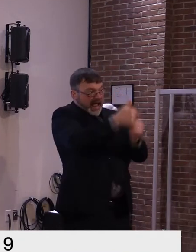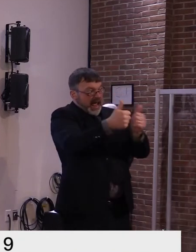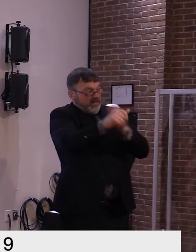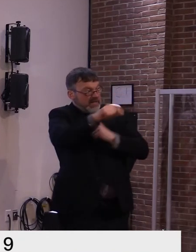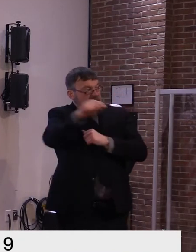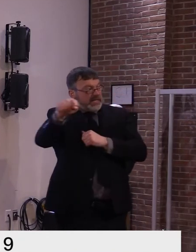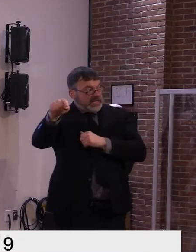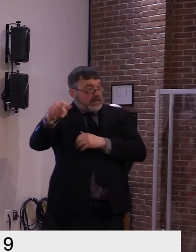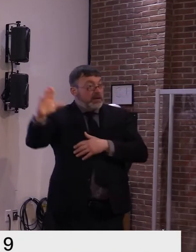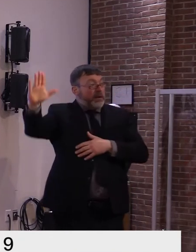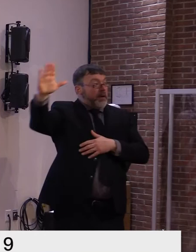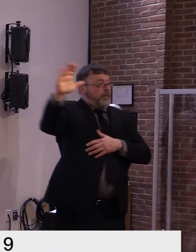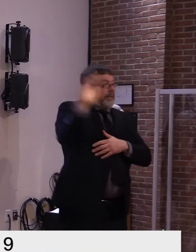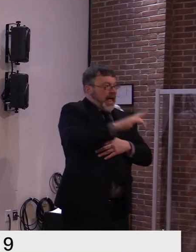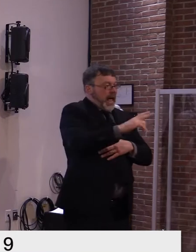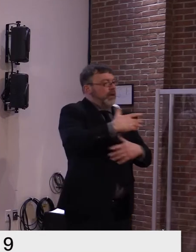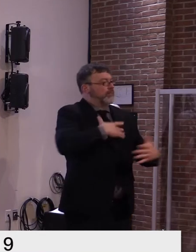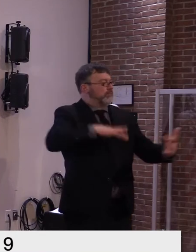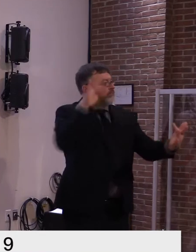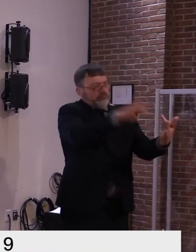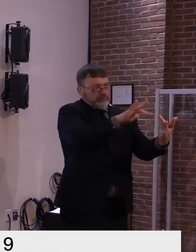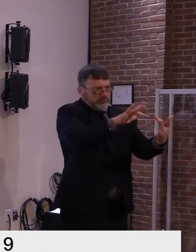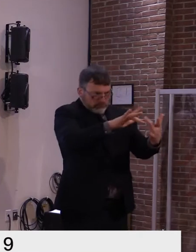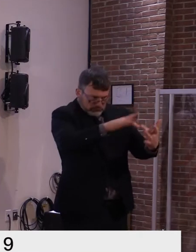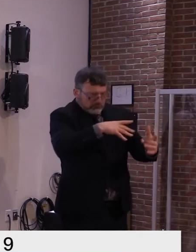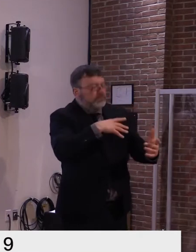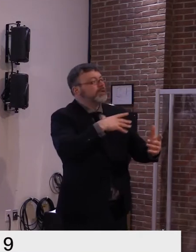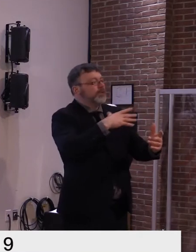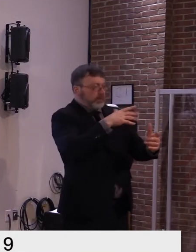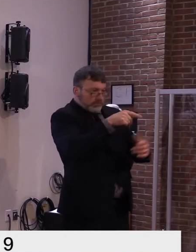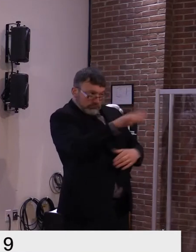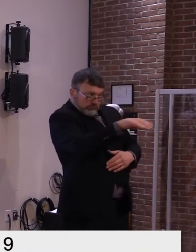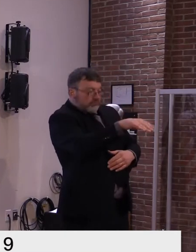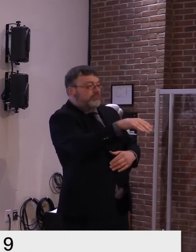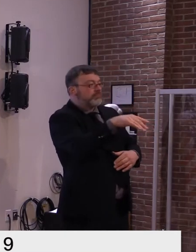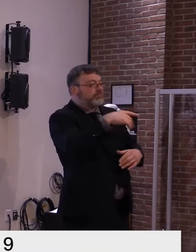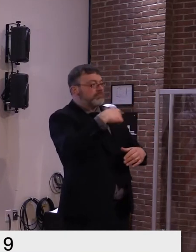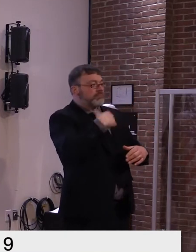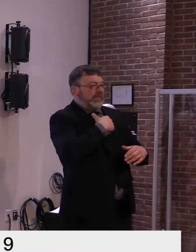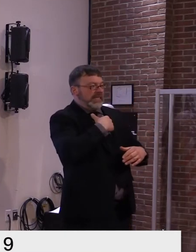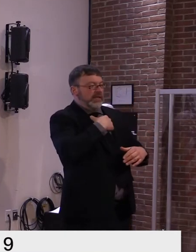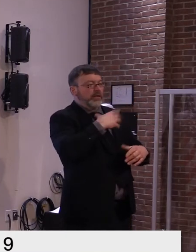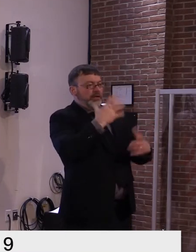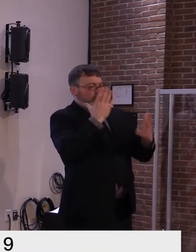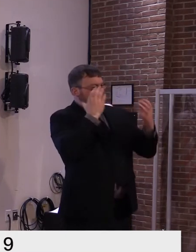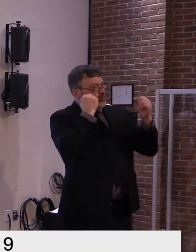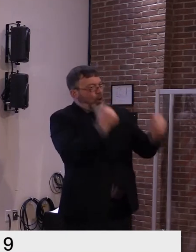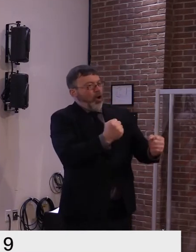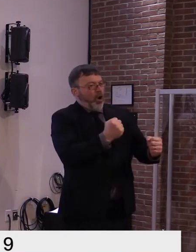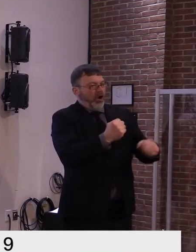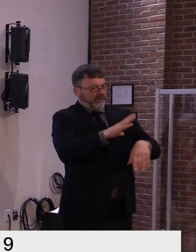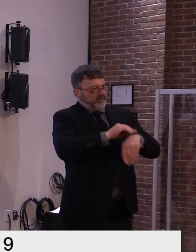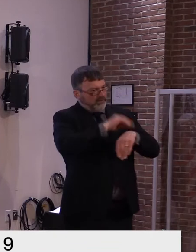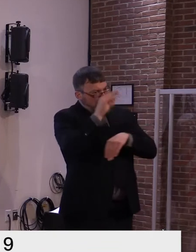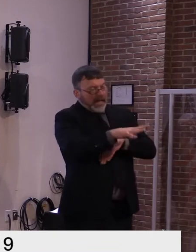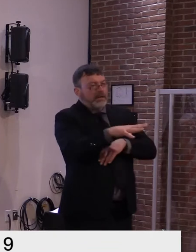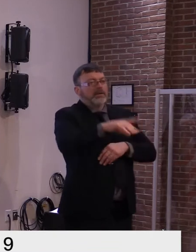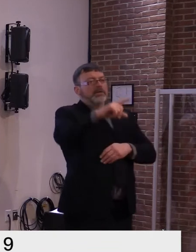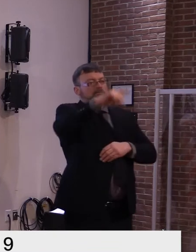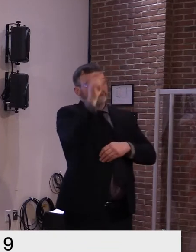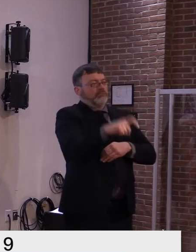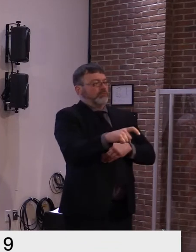we recommend very strongly quarantine, testing, because that's really what one would